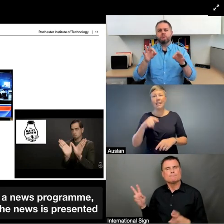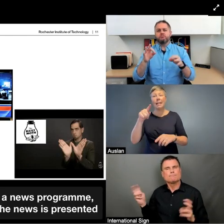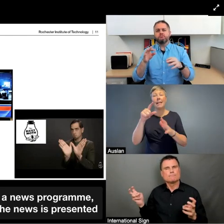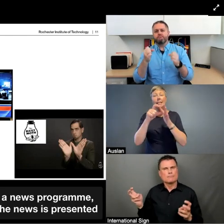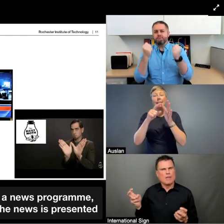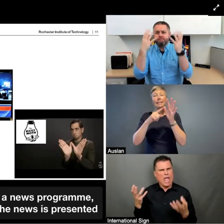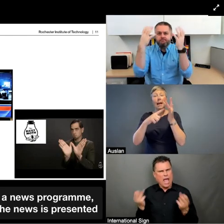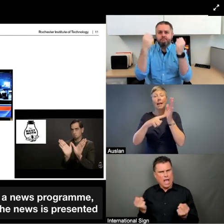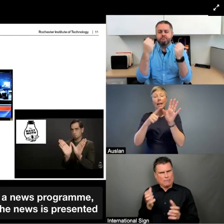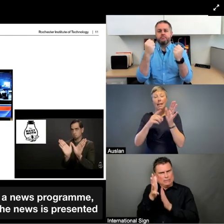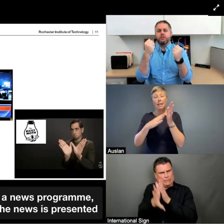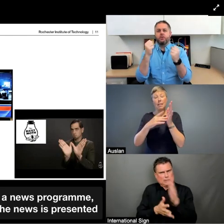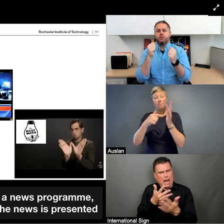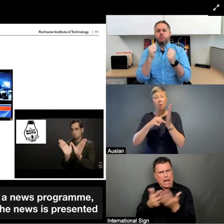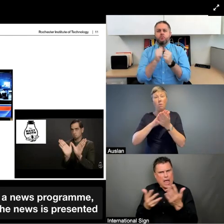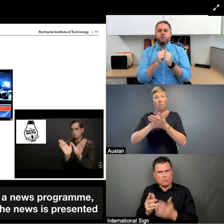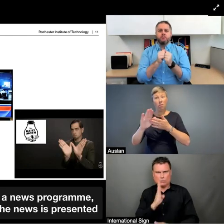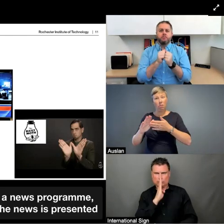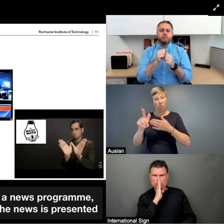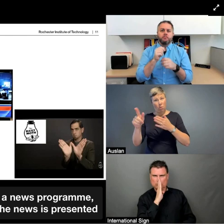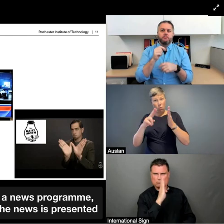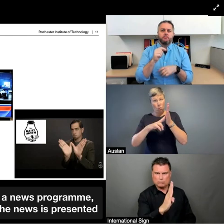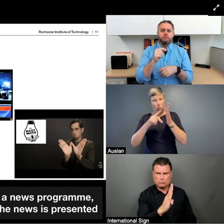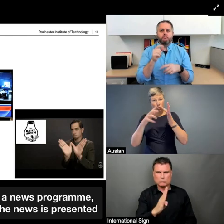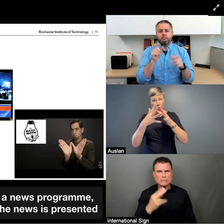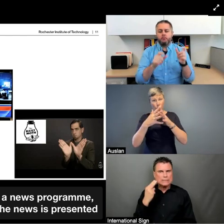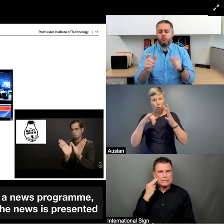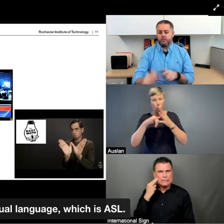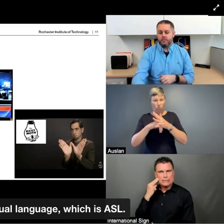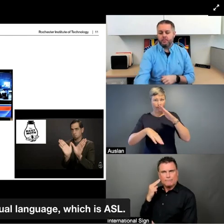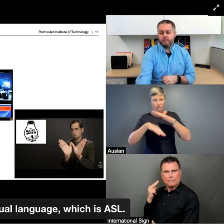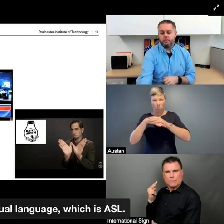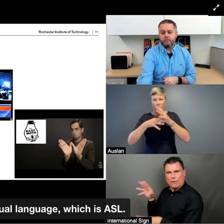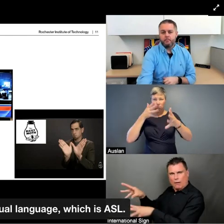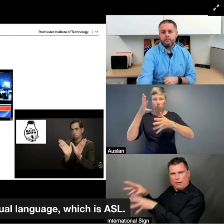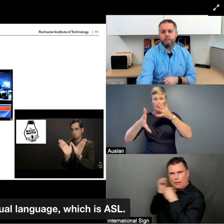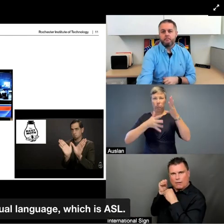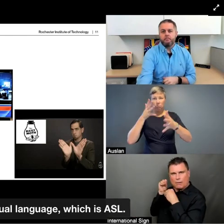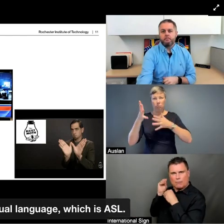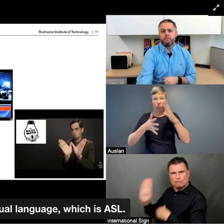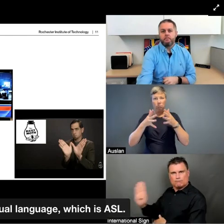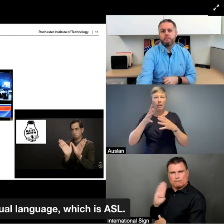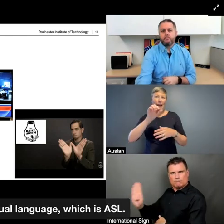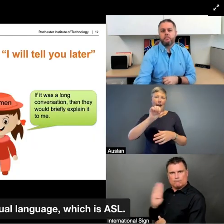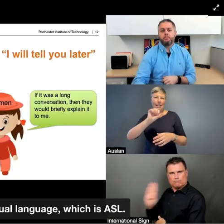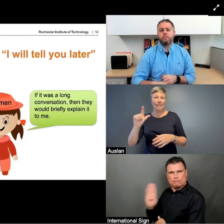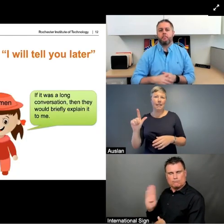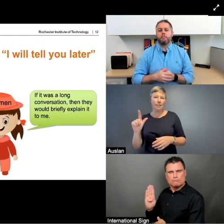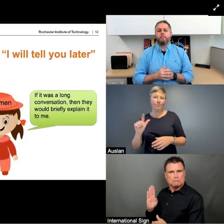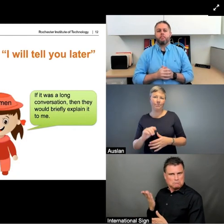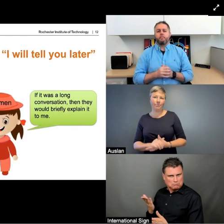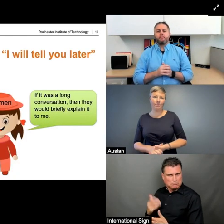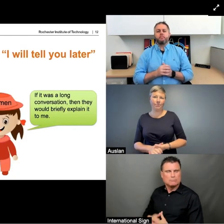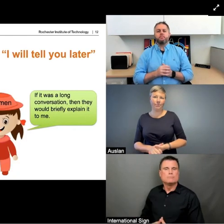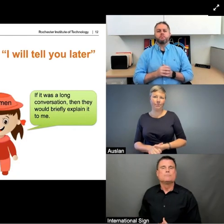This is a news program where the news is presented in a direct visual language, which is